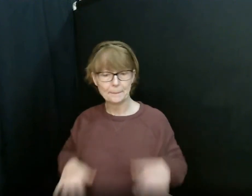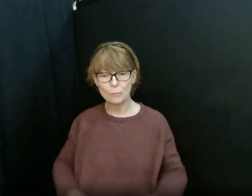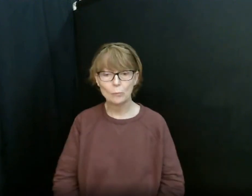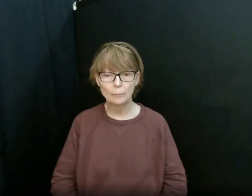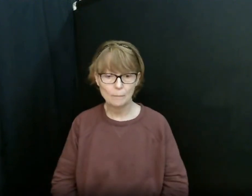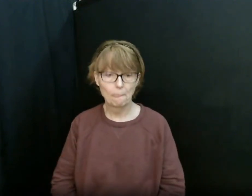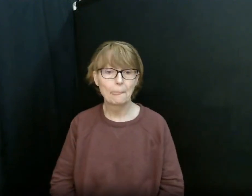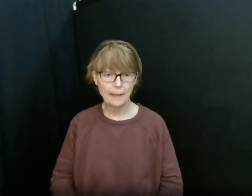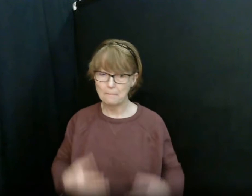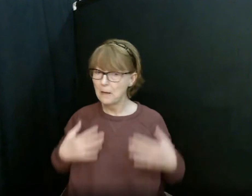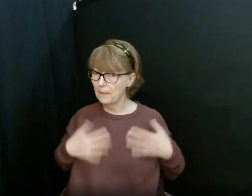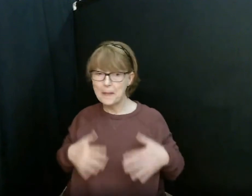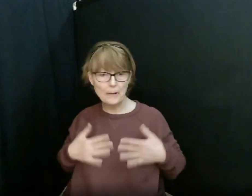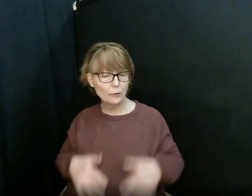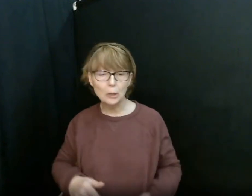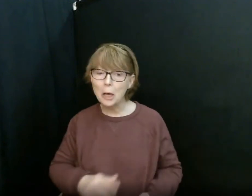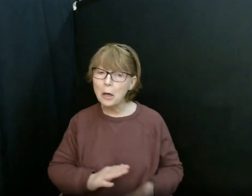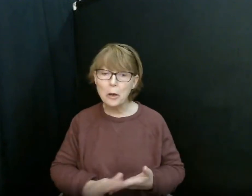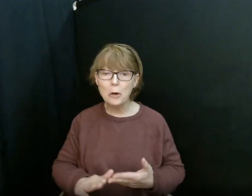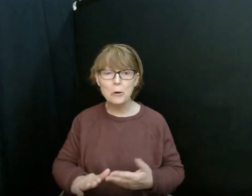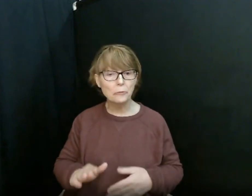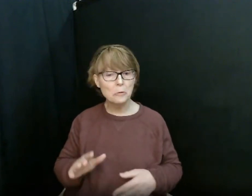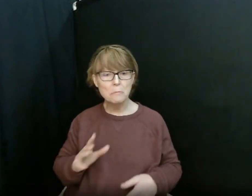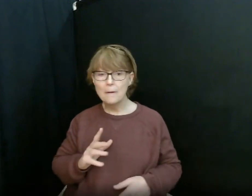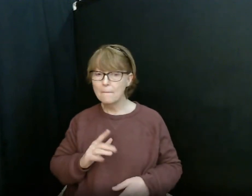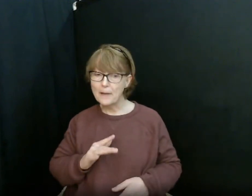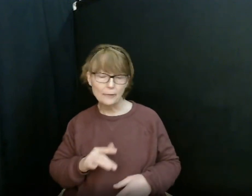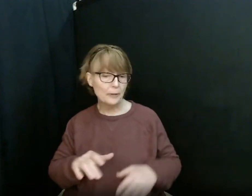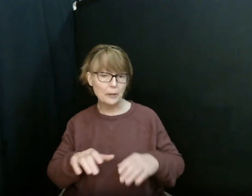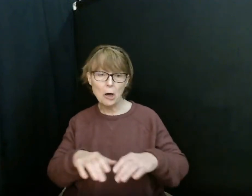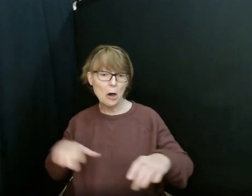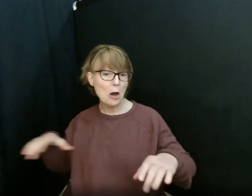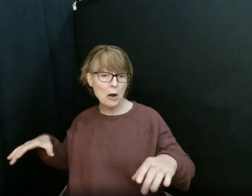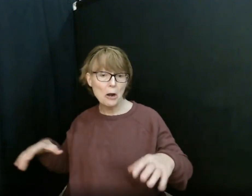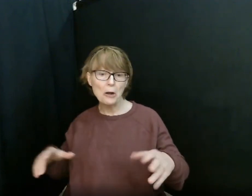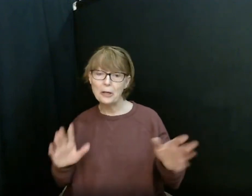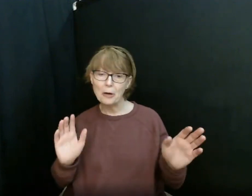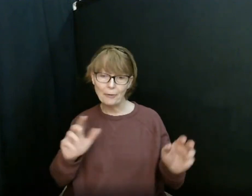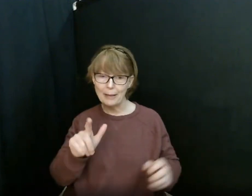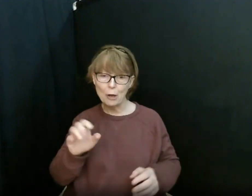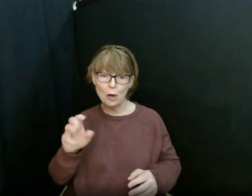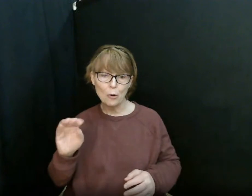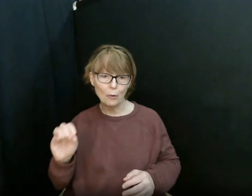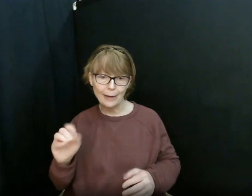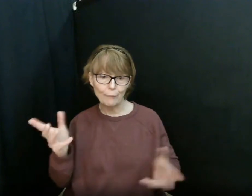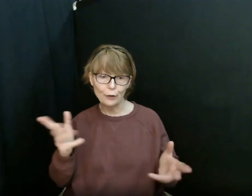very Yeah. Nice clothes, fancy car, you know, a limo or whatever, you know.